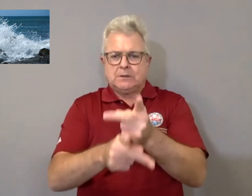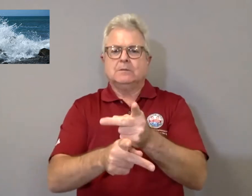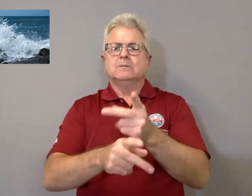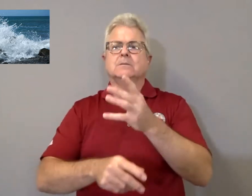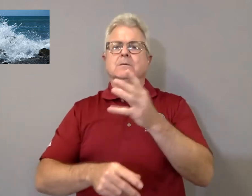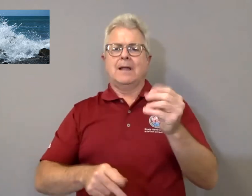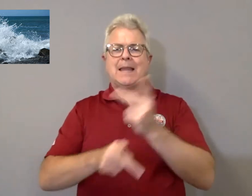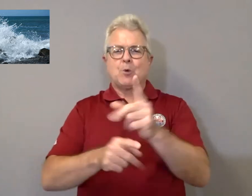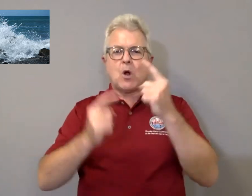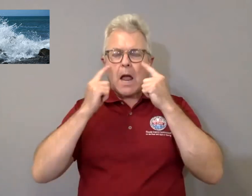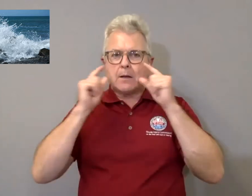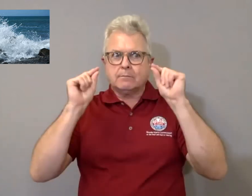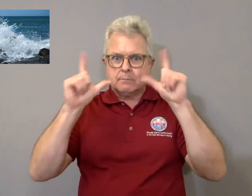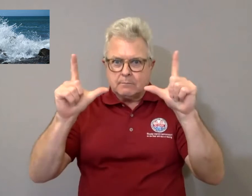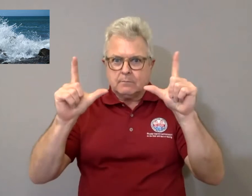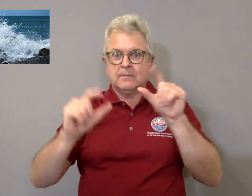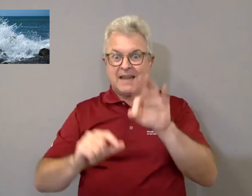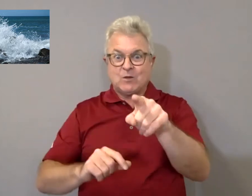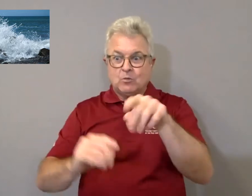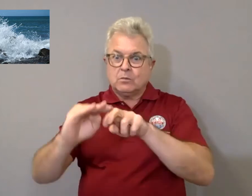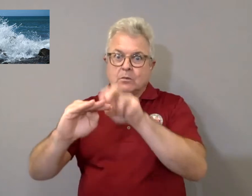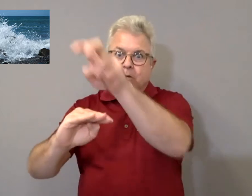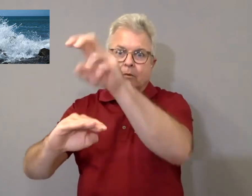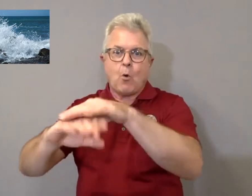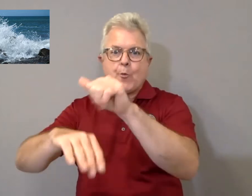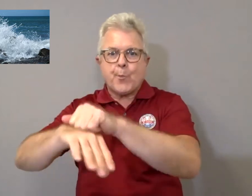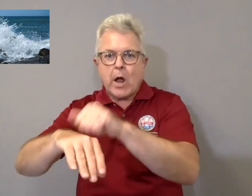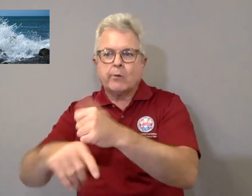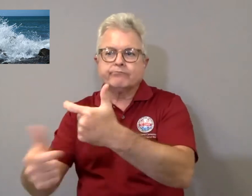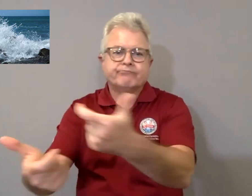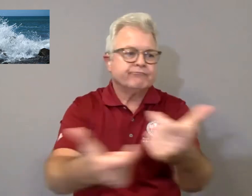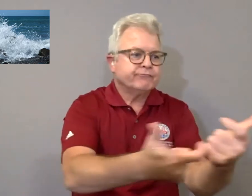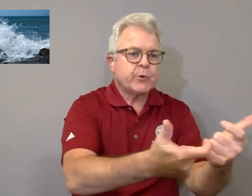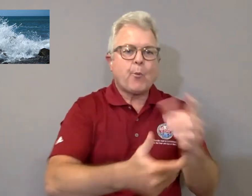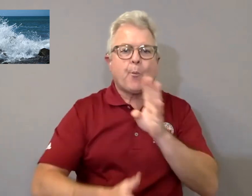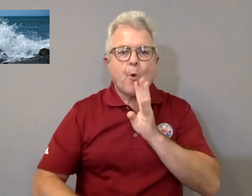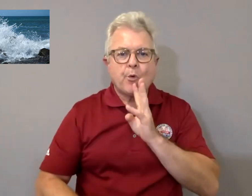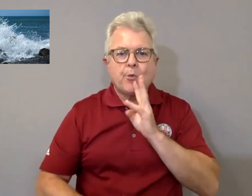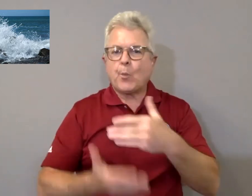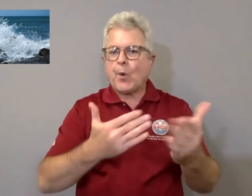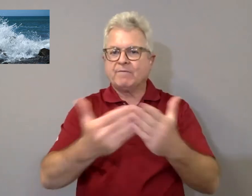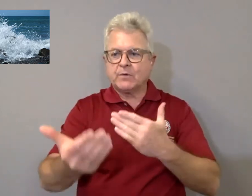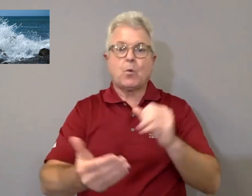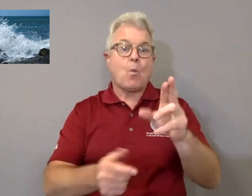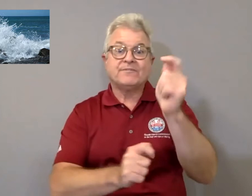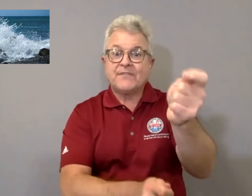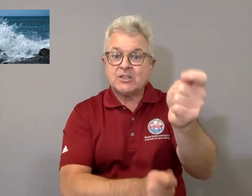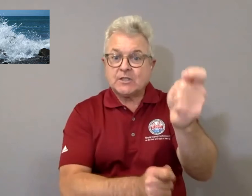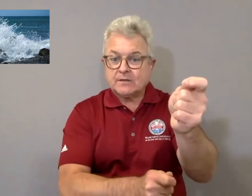deep water. So please use caution and keep your eyes out if you are near the rocks and you're looking out